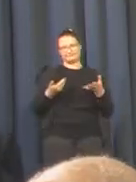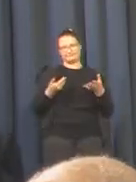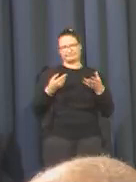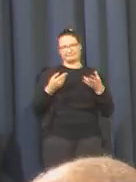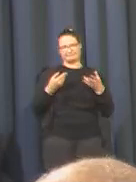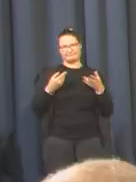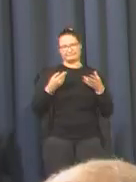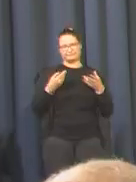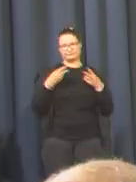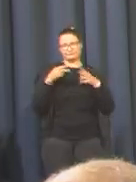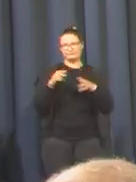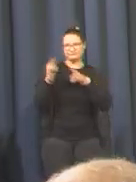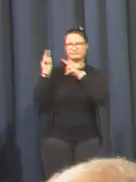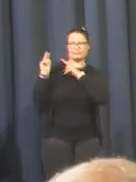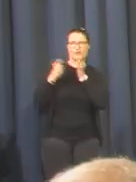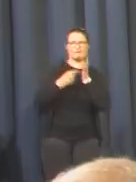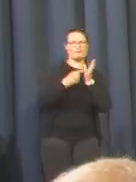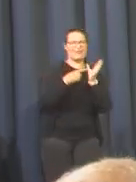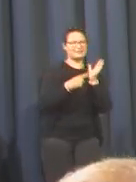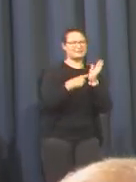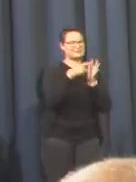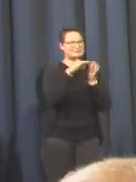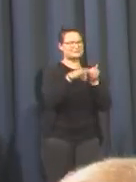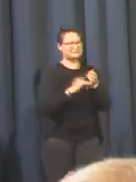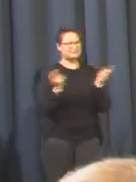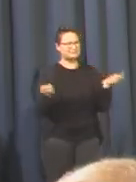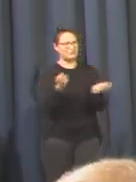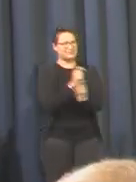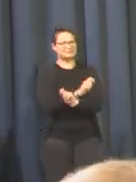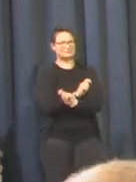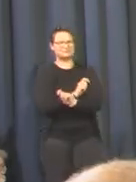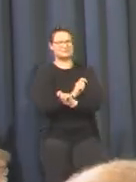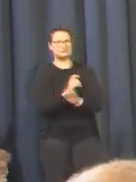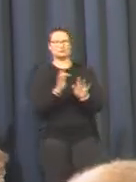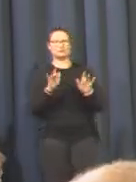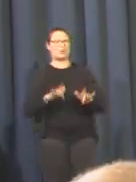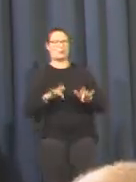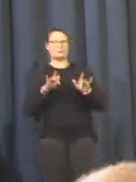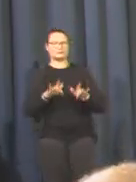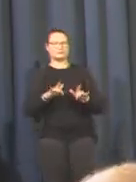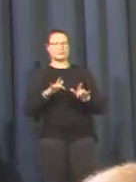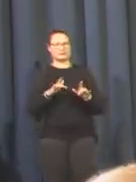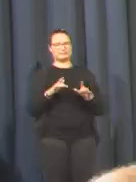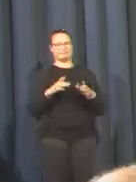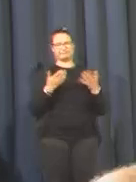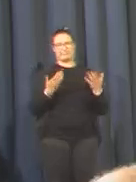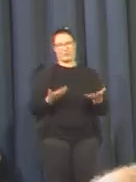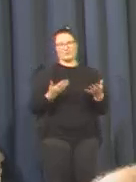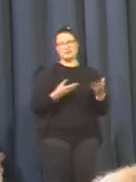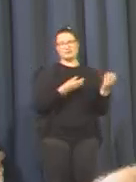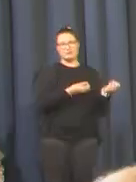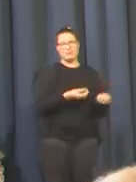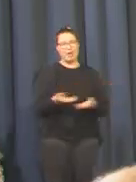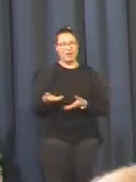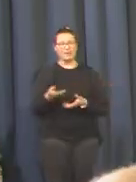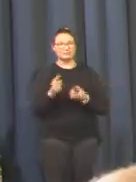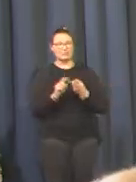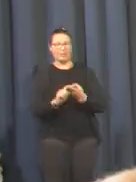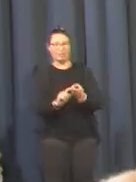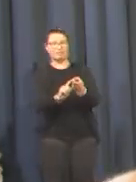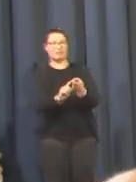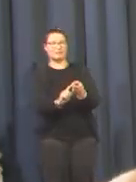rates changes, because we're still supplying water, albeit in a less than ideal way, through the tank